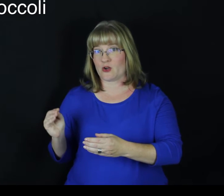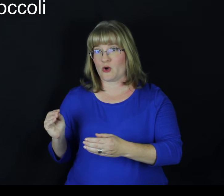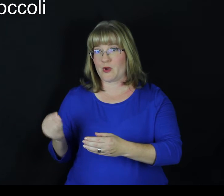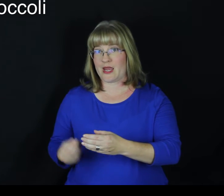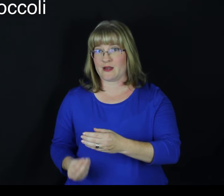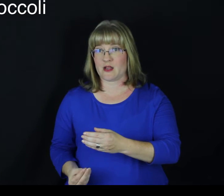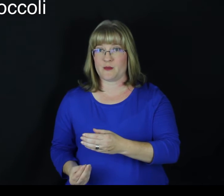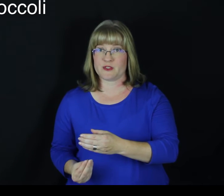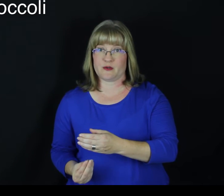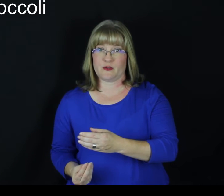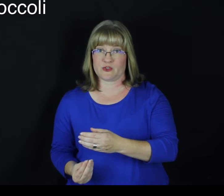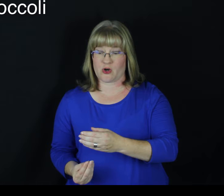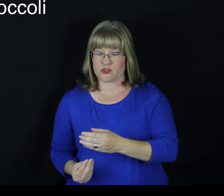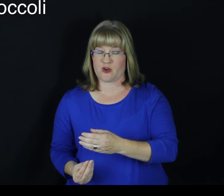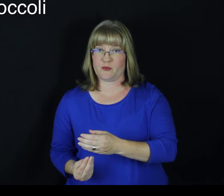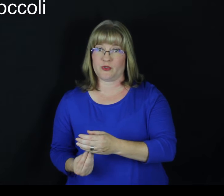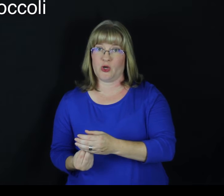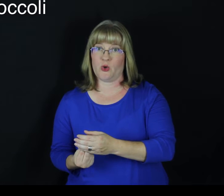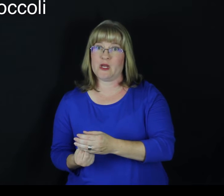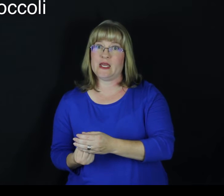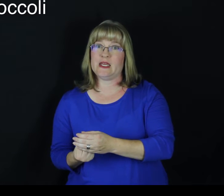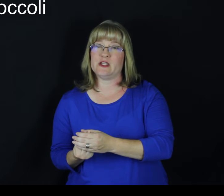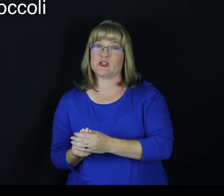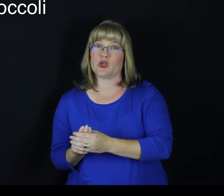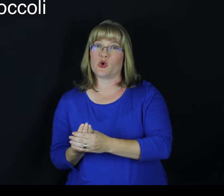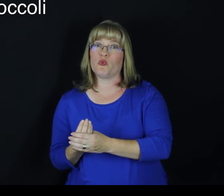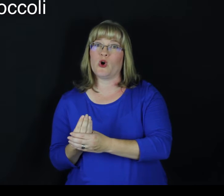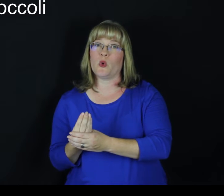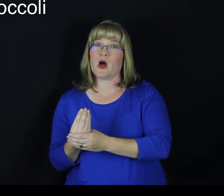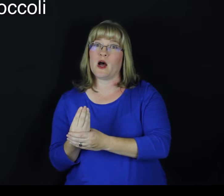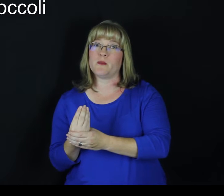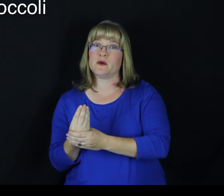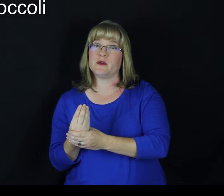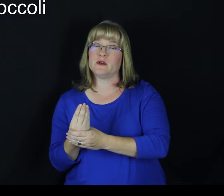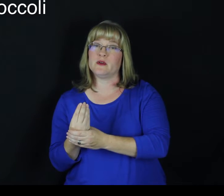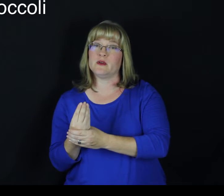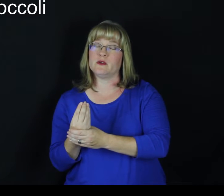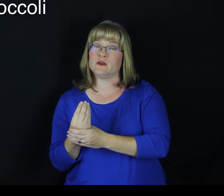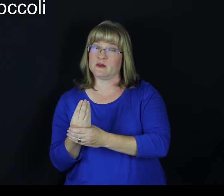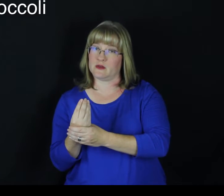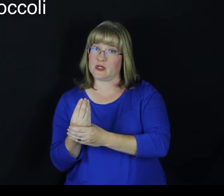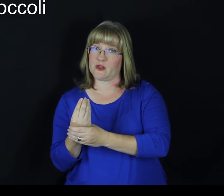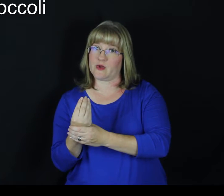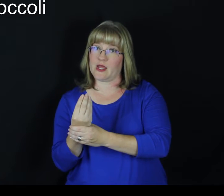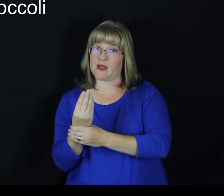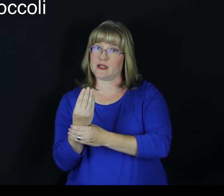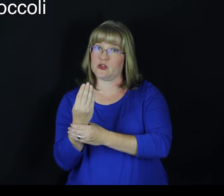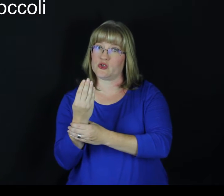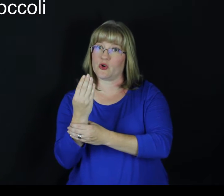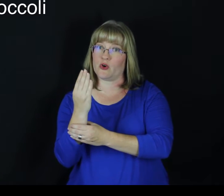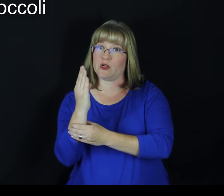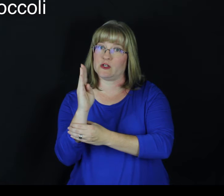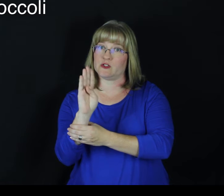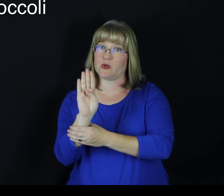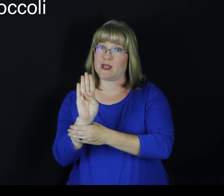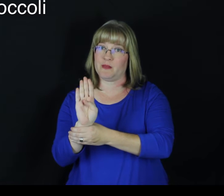O hand starts off below. It's going to grow up the other hand and turn into a